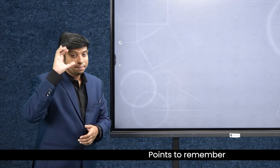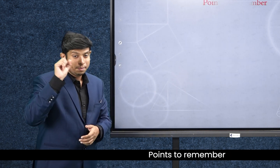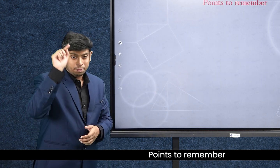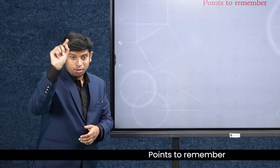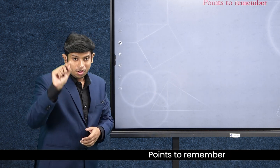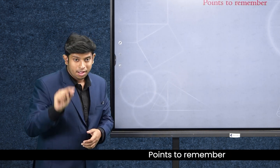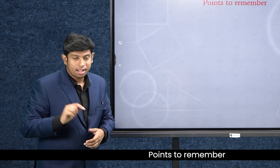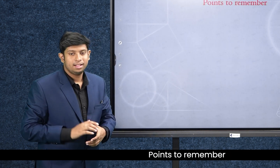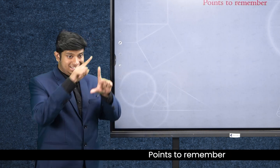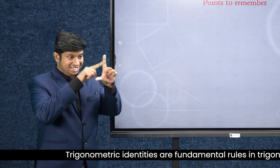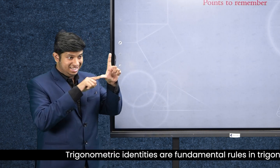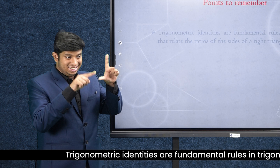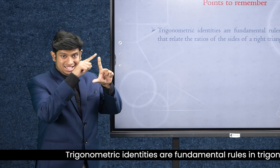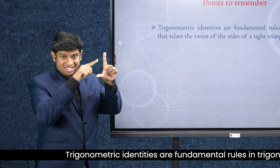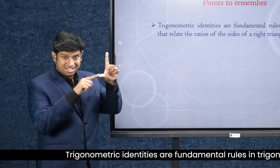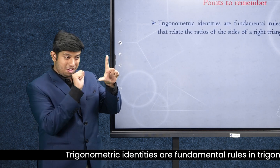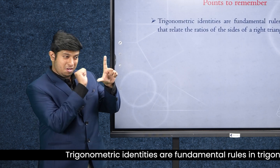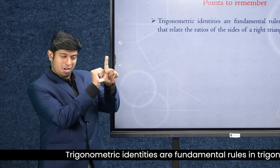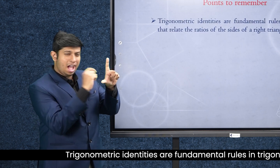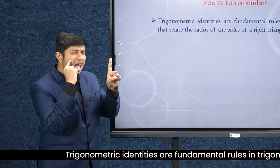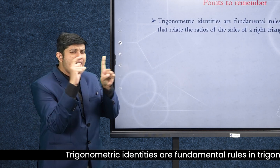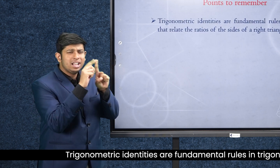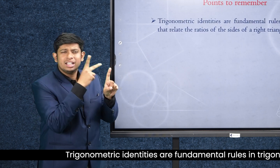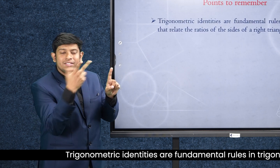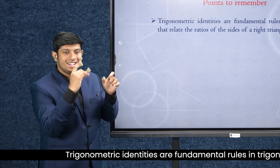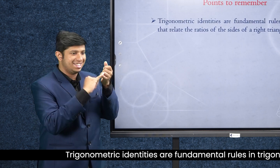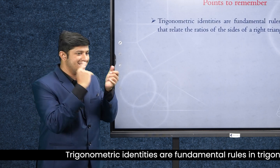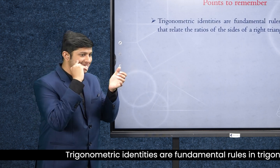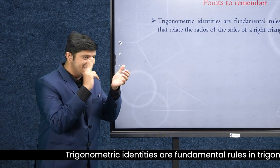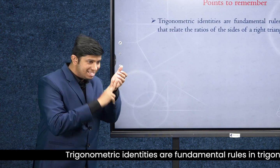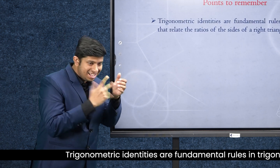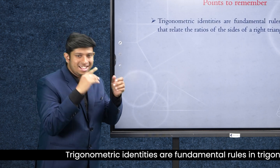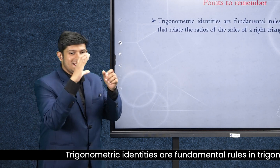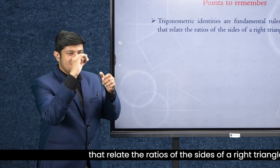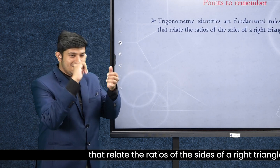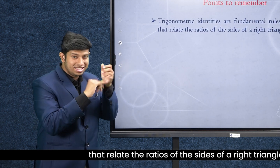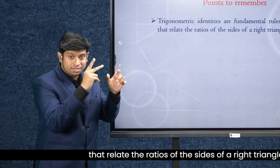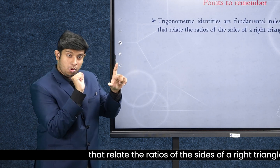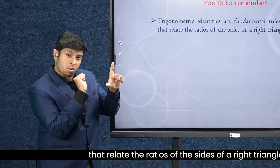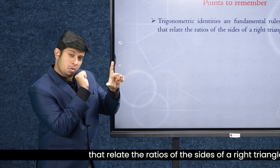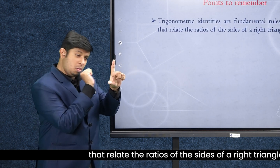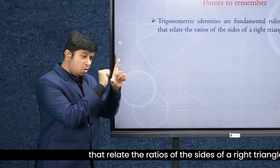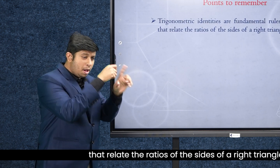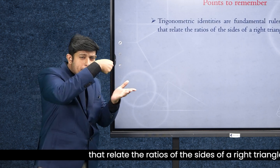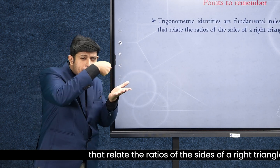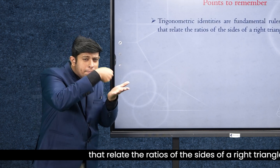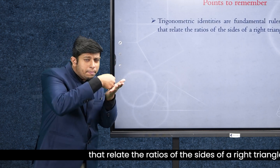Points to remember. Trigonometric identities are fundamental rules in trigonometry that relate the ratios of the sides of a